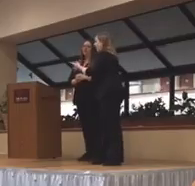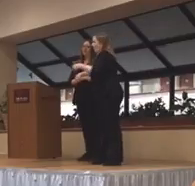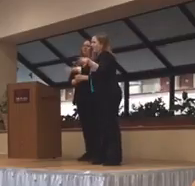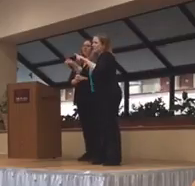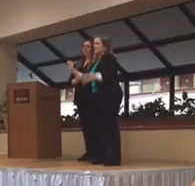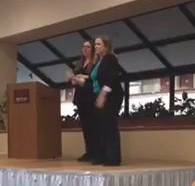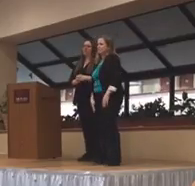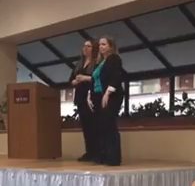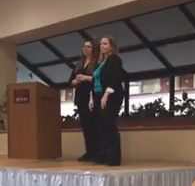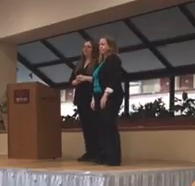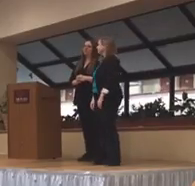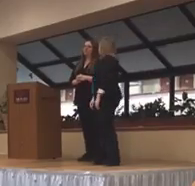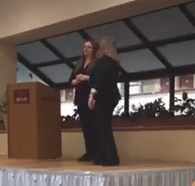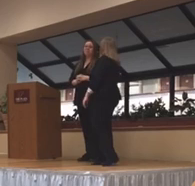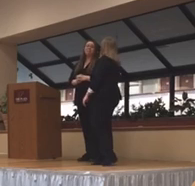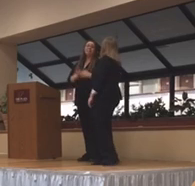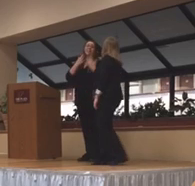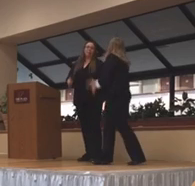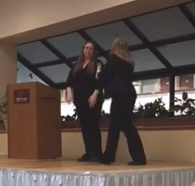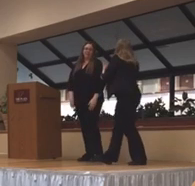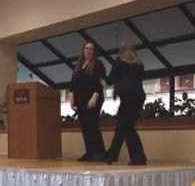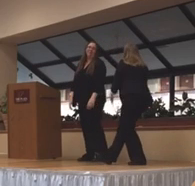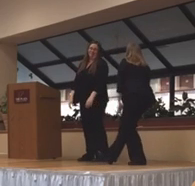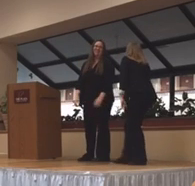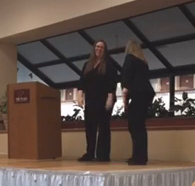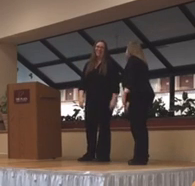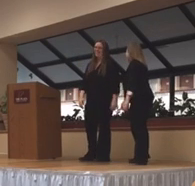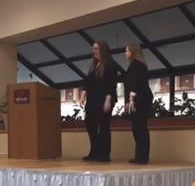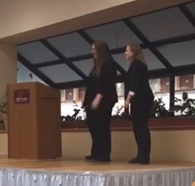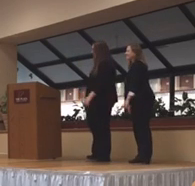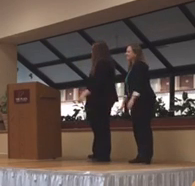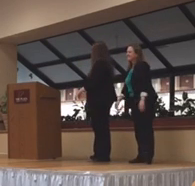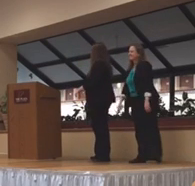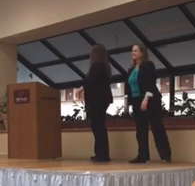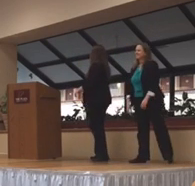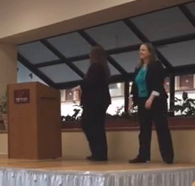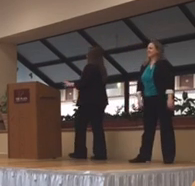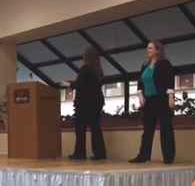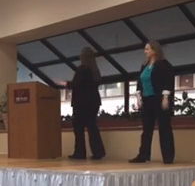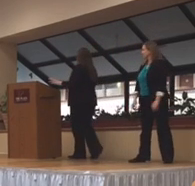comments today. I appreciate you all. And thank you for showing your vulnerability.